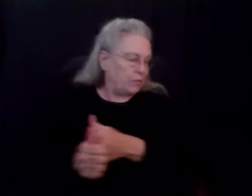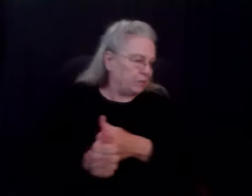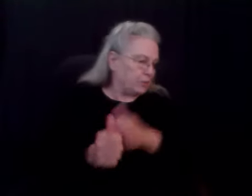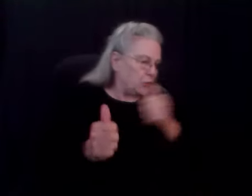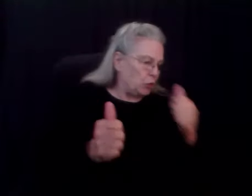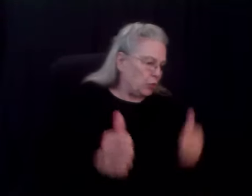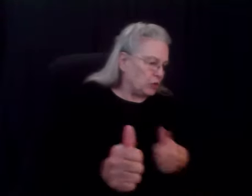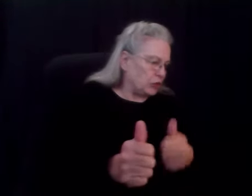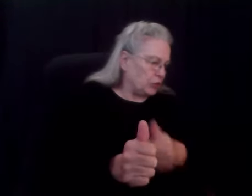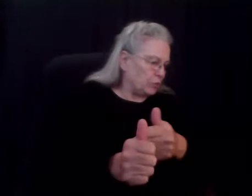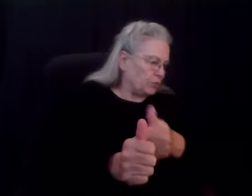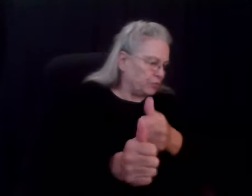to pursue.